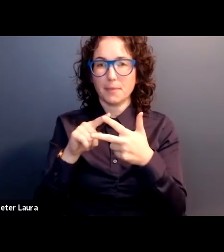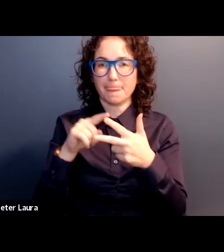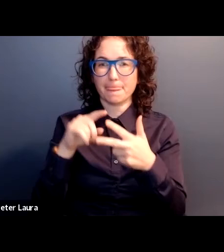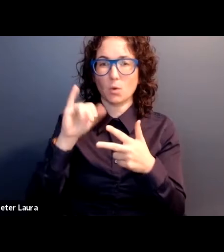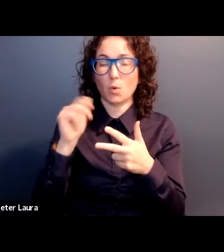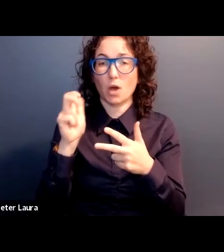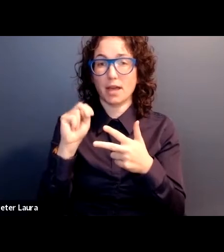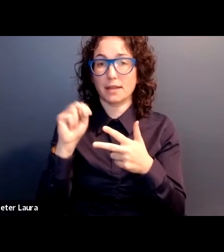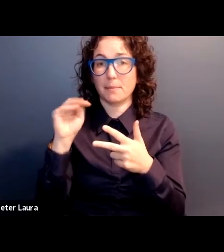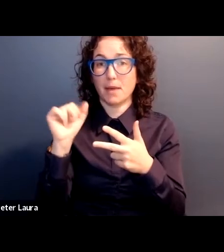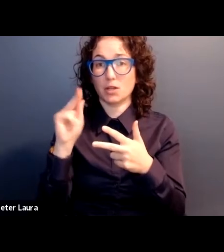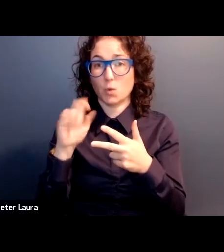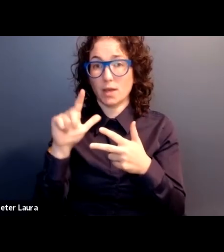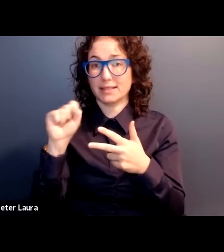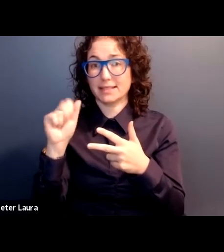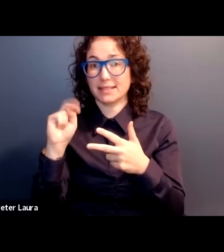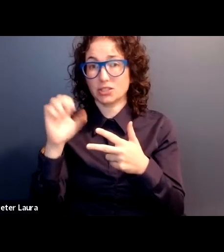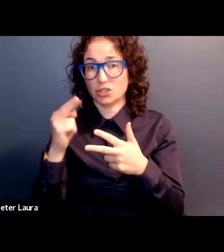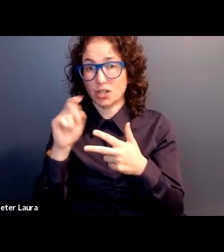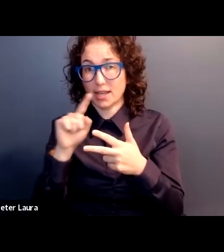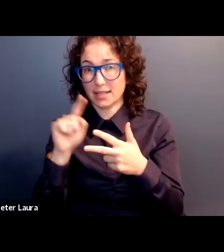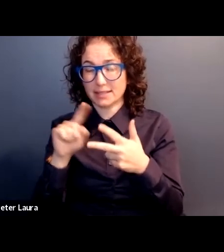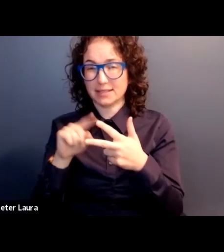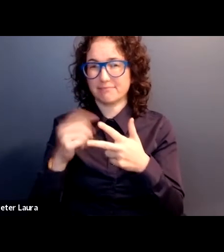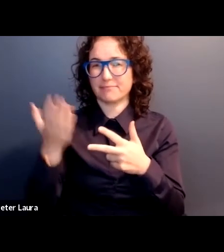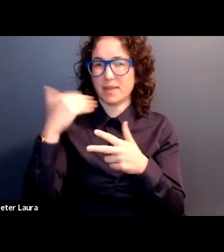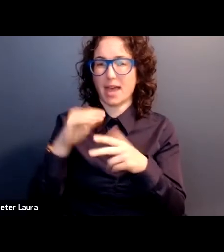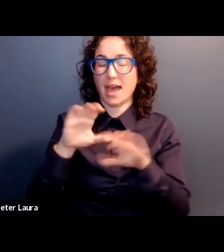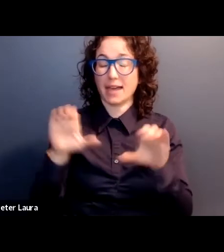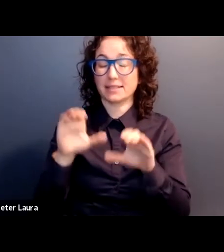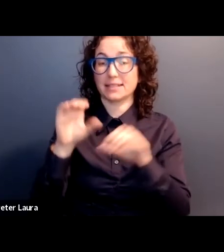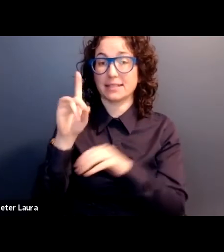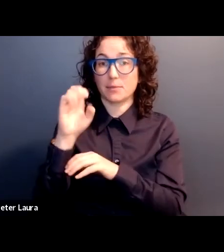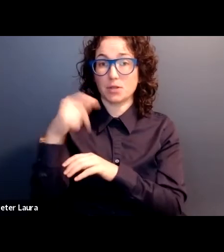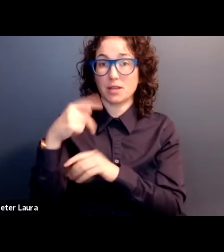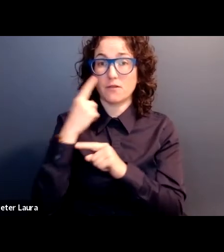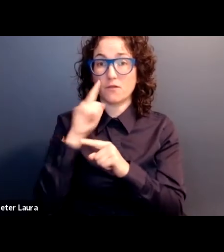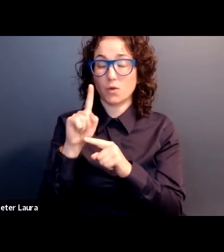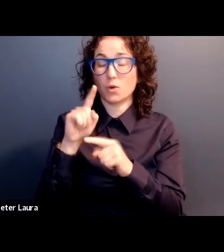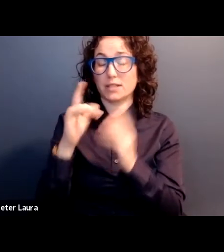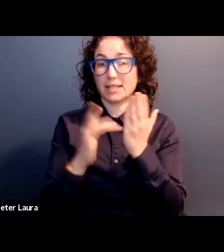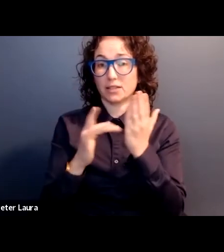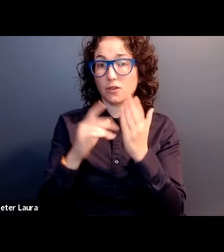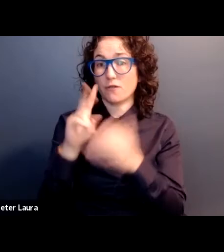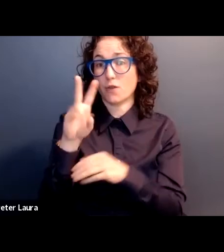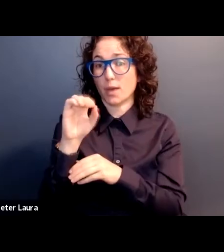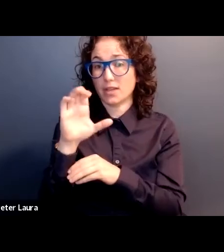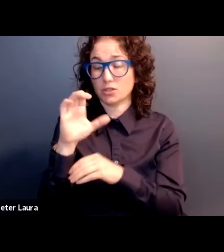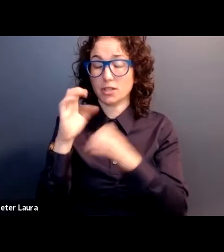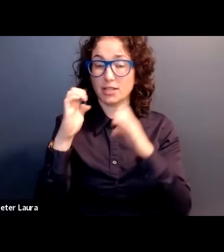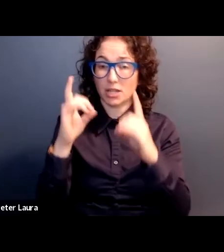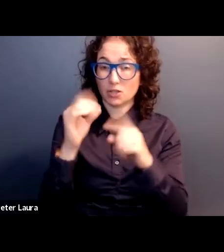Manuel Sanchez, former acting deputy chief of party of technical vocational education